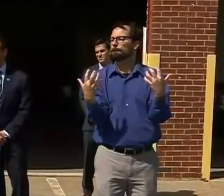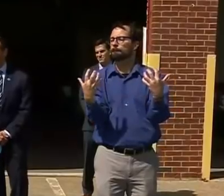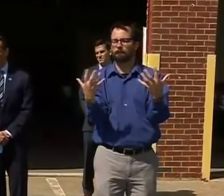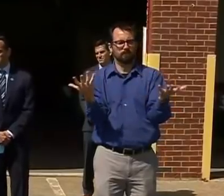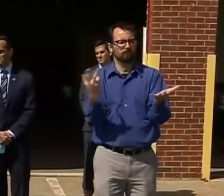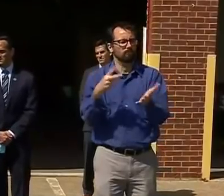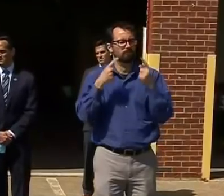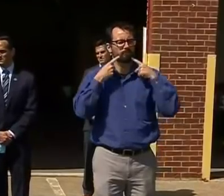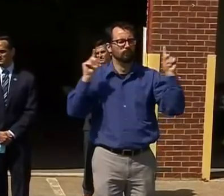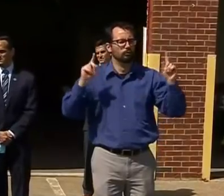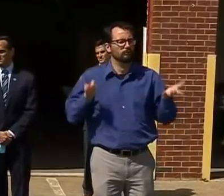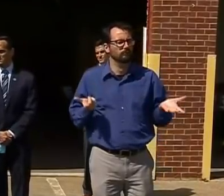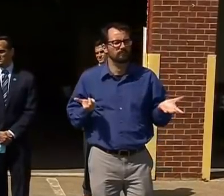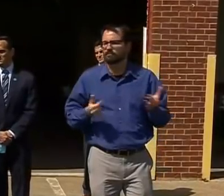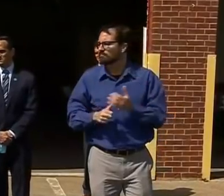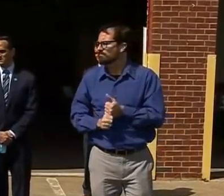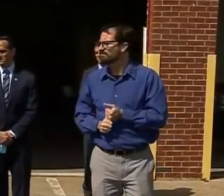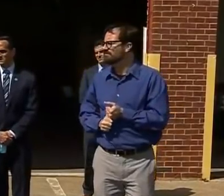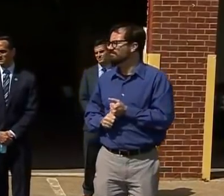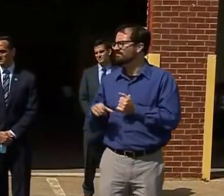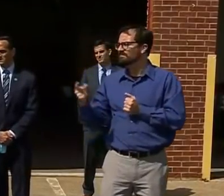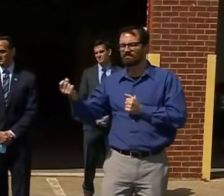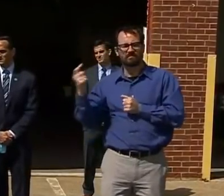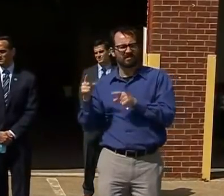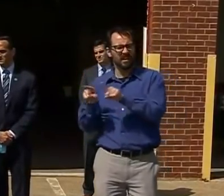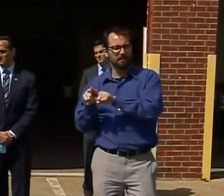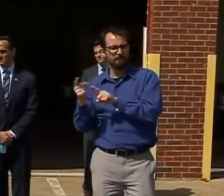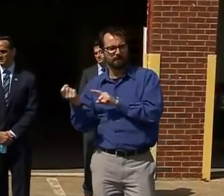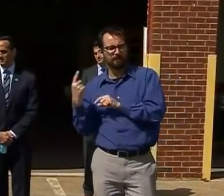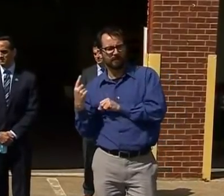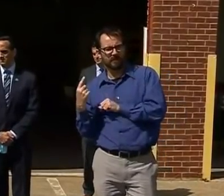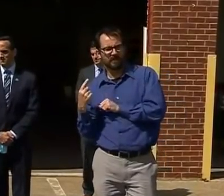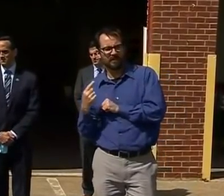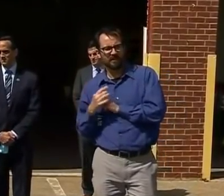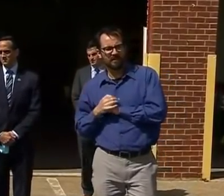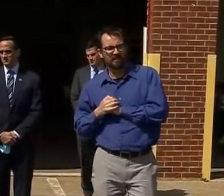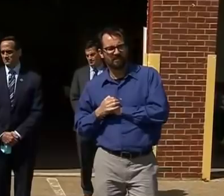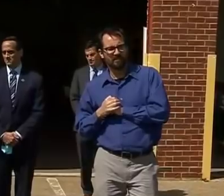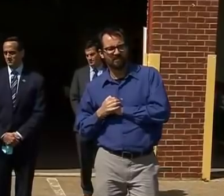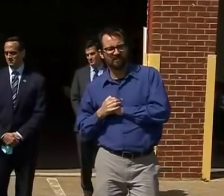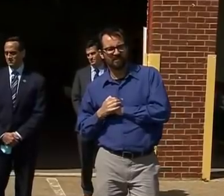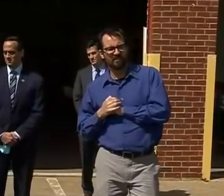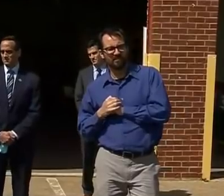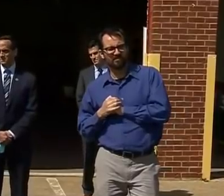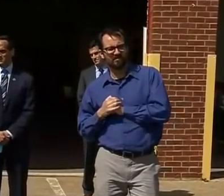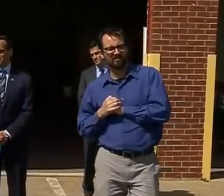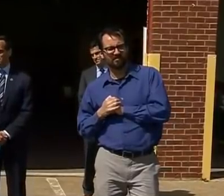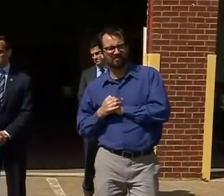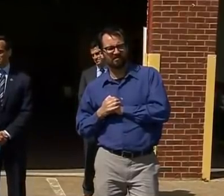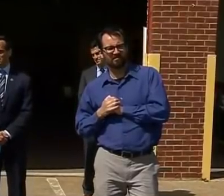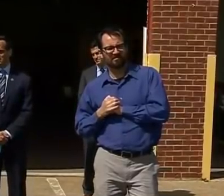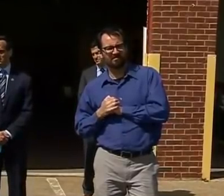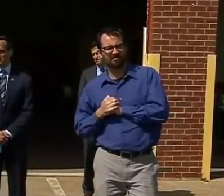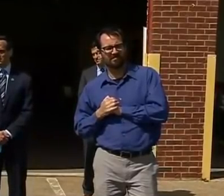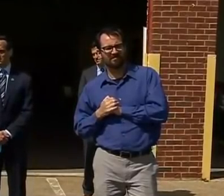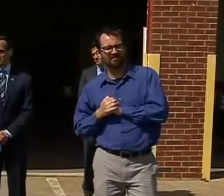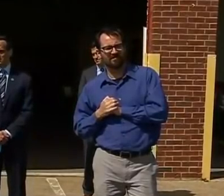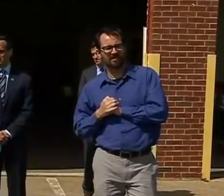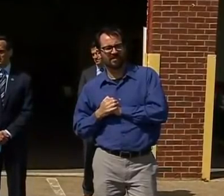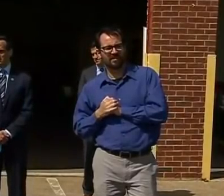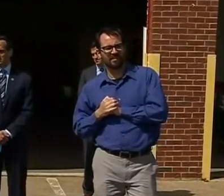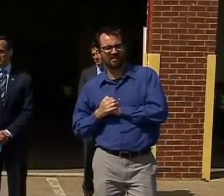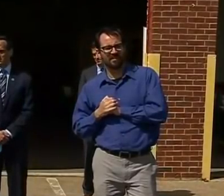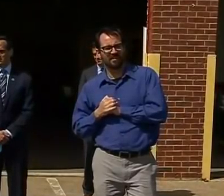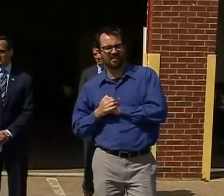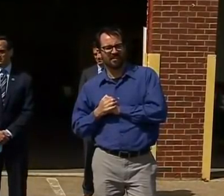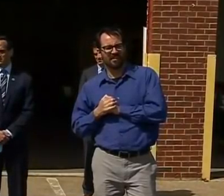week, Secretary Sutter says it was going to be 5 to 10 times. Yeah, I think it is approved to go to 20 times. Battelle did a lot of